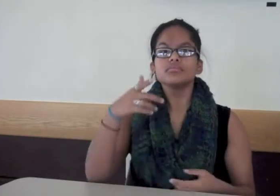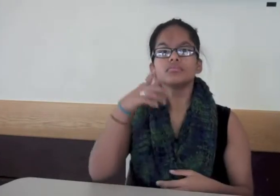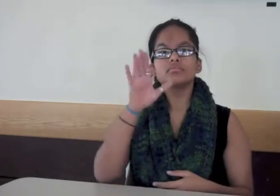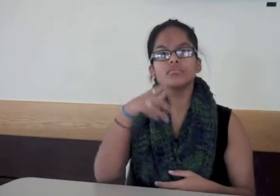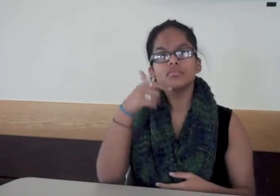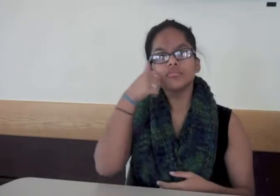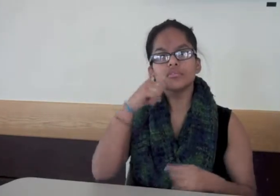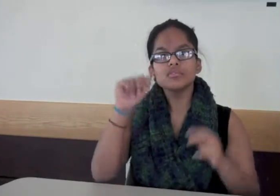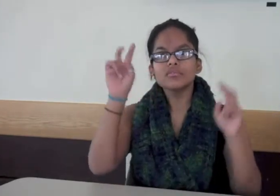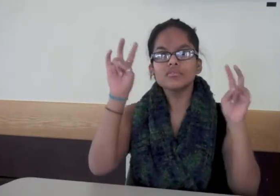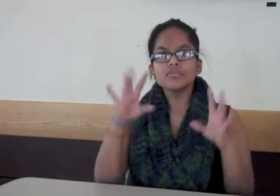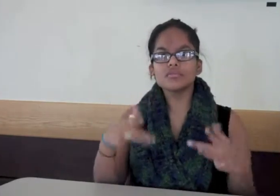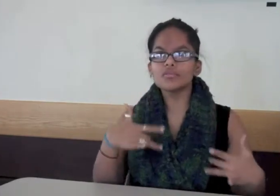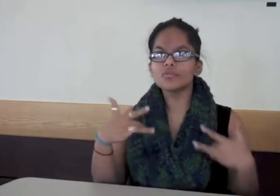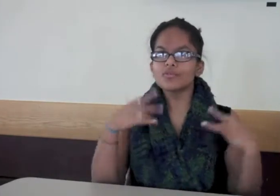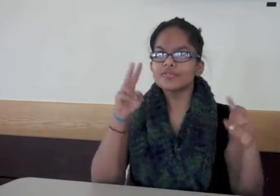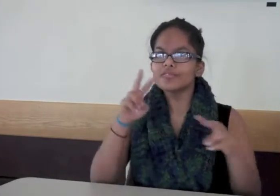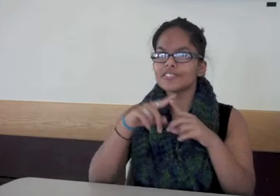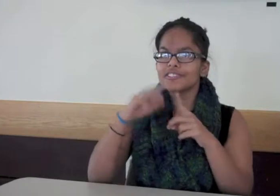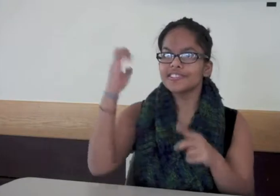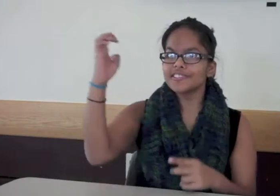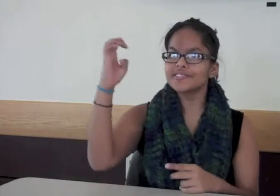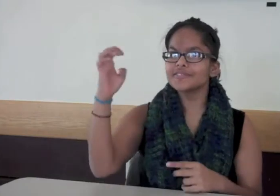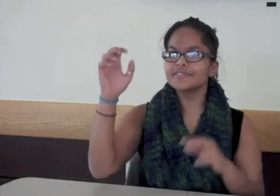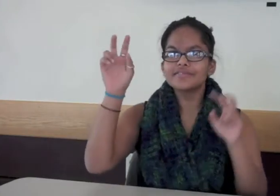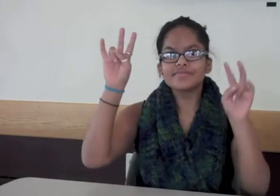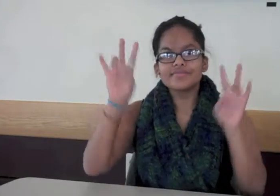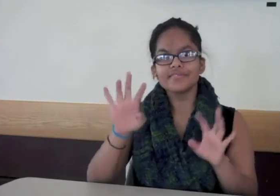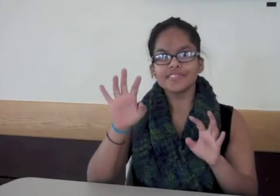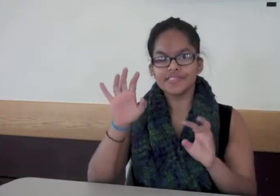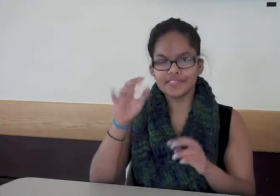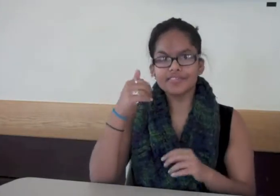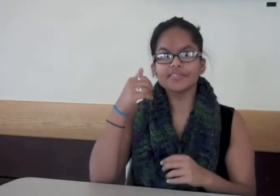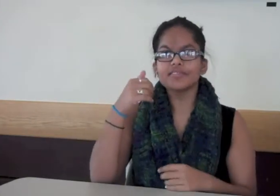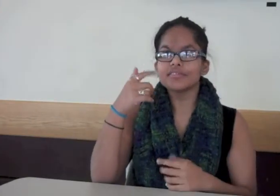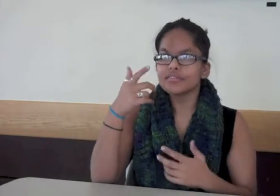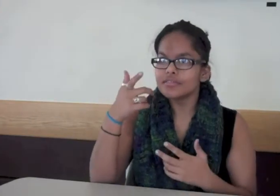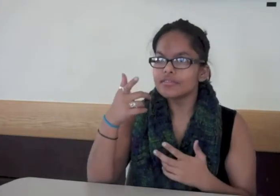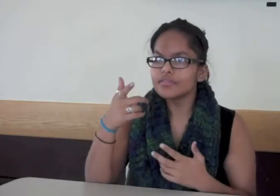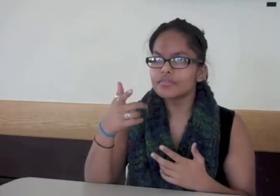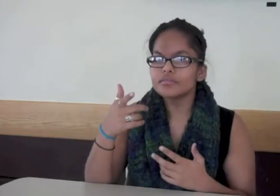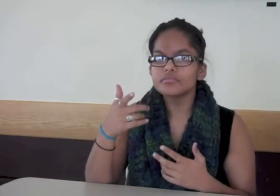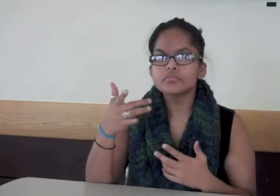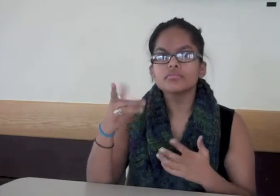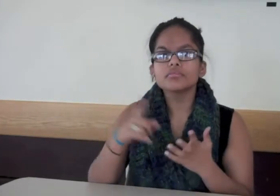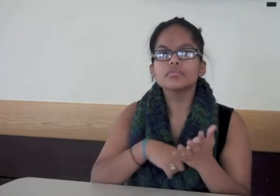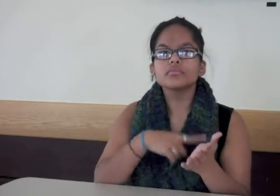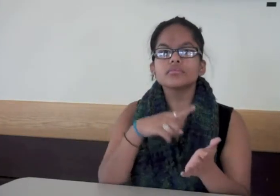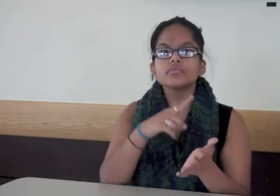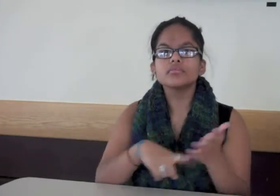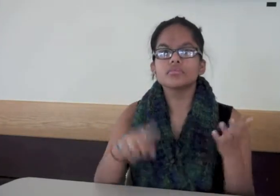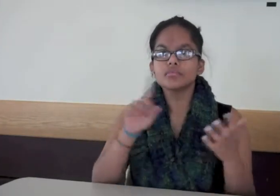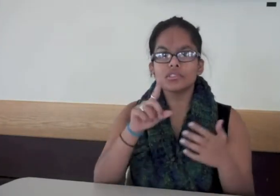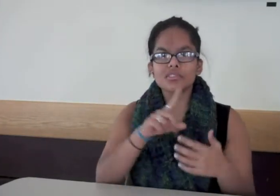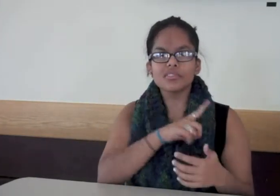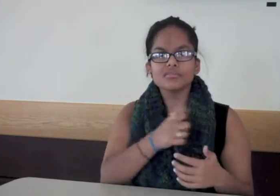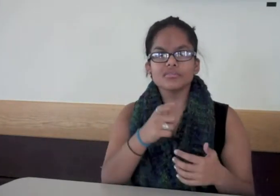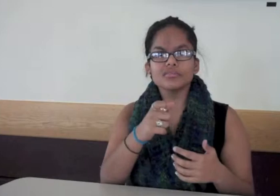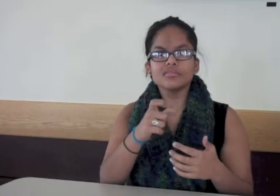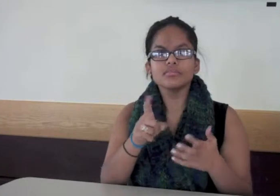I'm also wanting to take this moment to tell you about a very unfortunate event that happened at the end of October. We were planning to join a tournament,